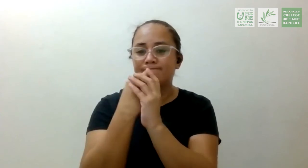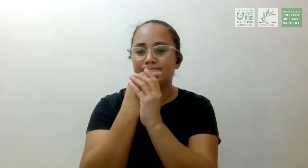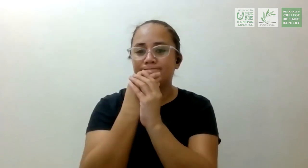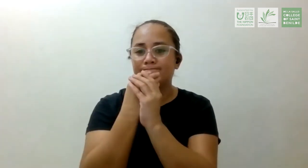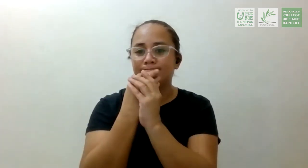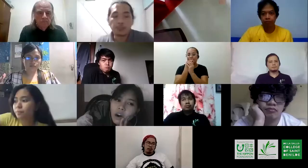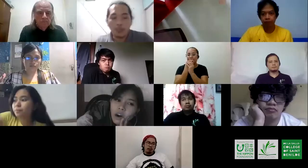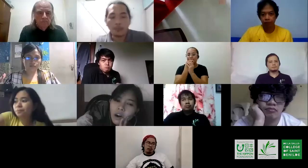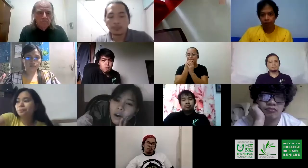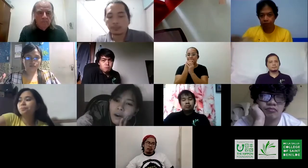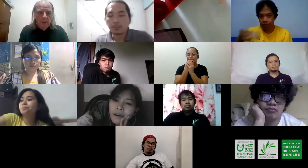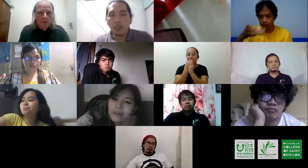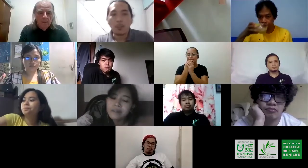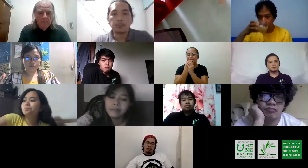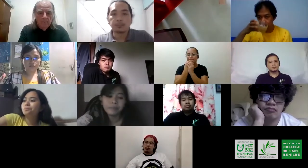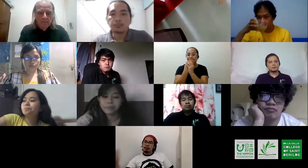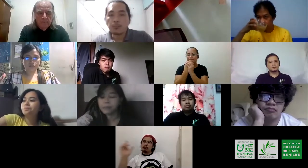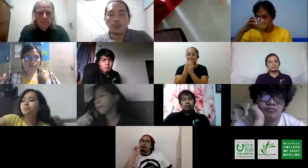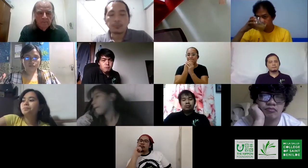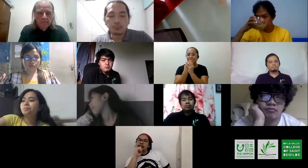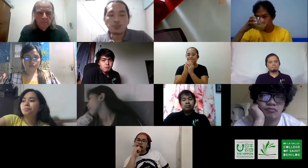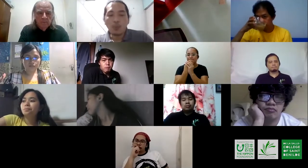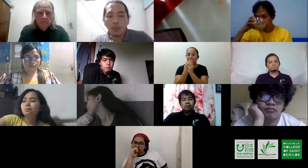Yes, sir. Go ahead.